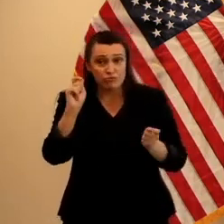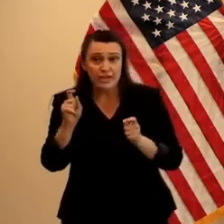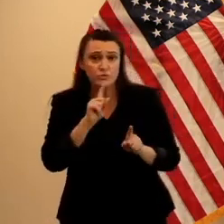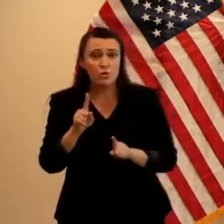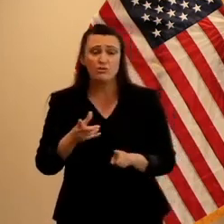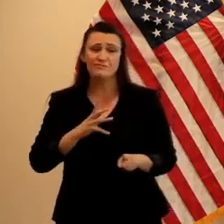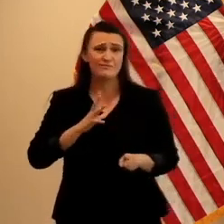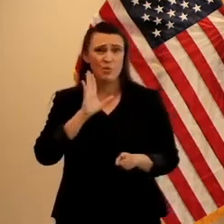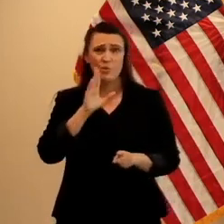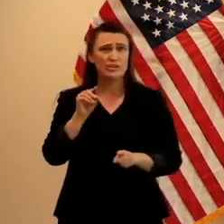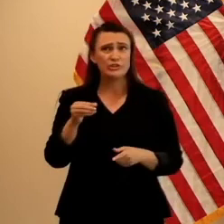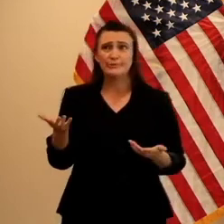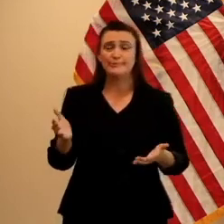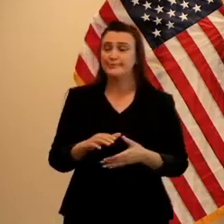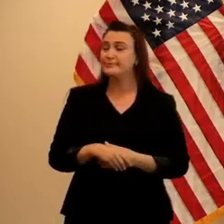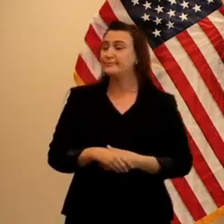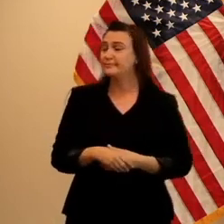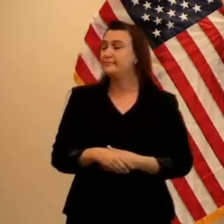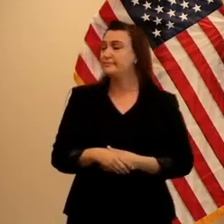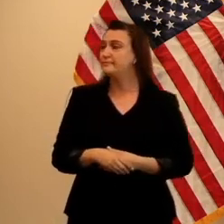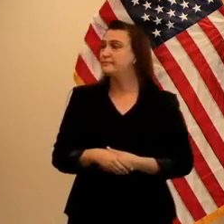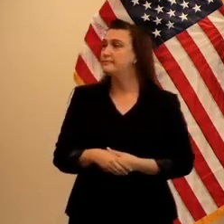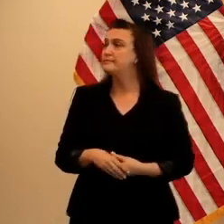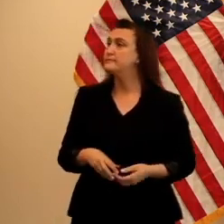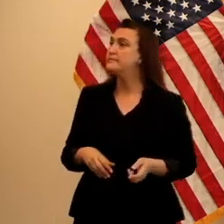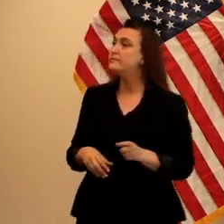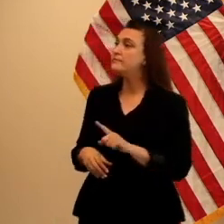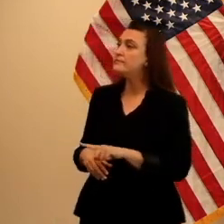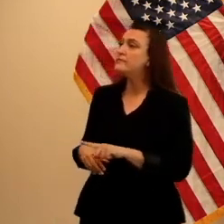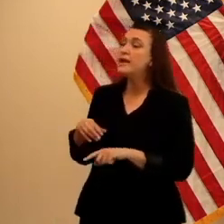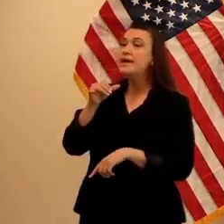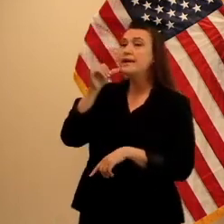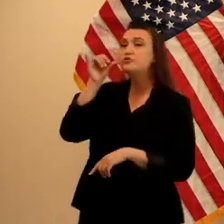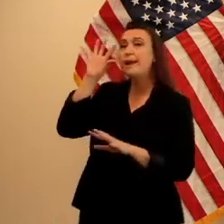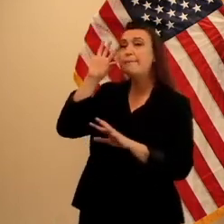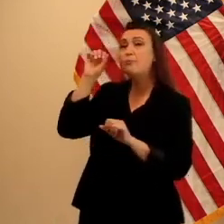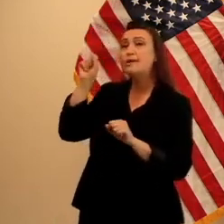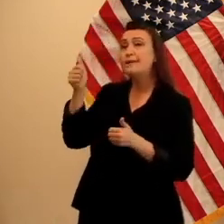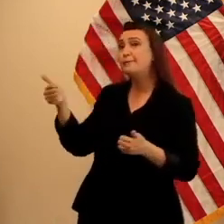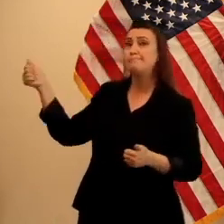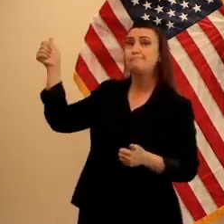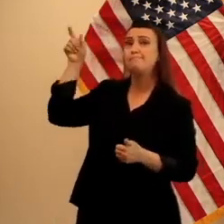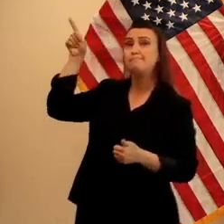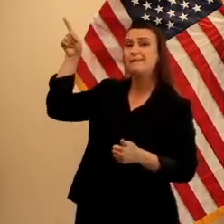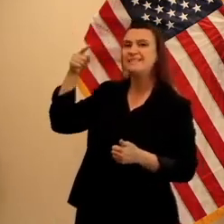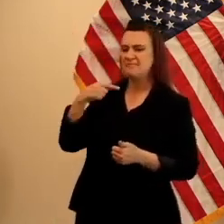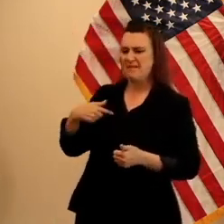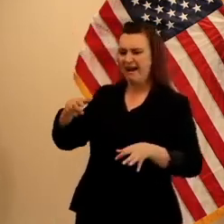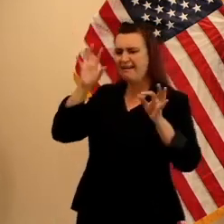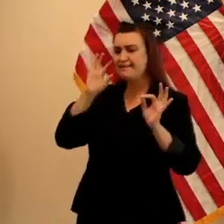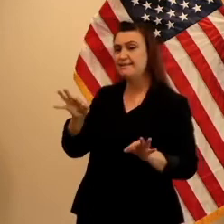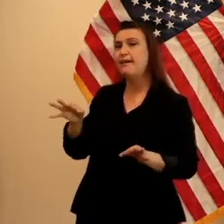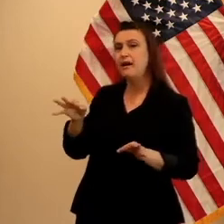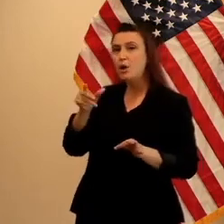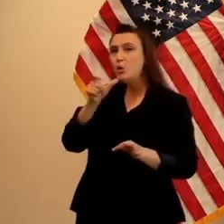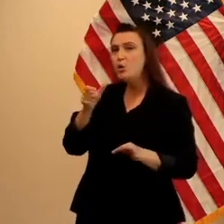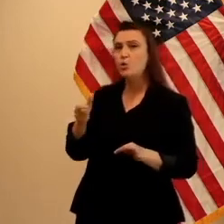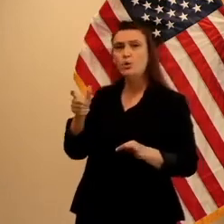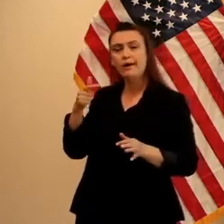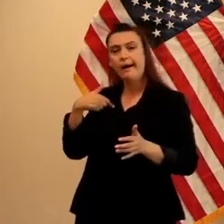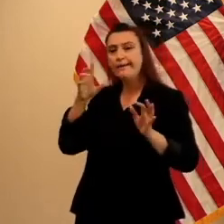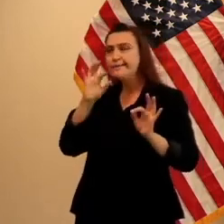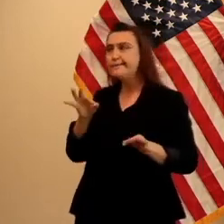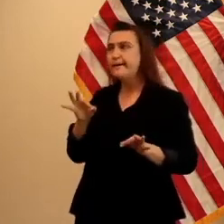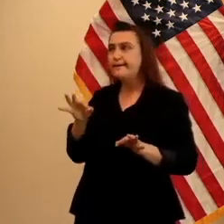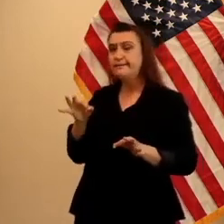changed. Dennis, go ahead. Yeah, in response to that, you know, yesterday the president said that he's the one who calls the ball, he calls the shots on all